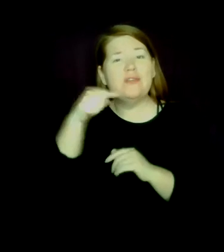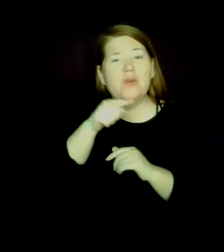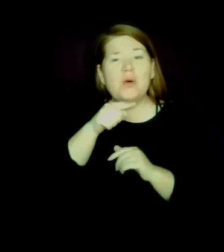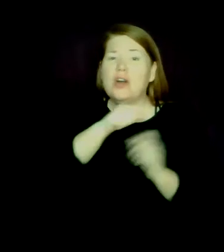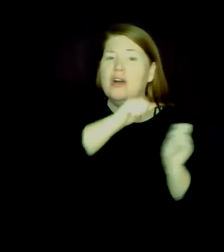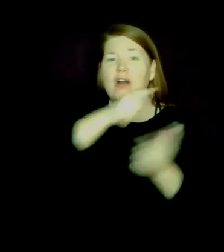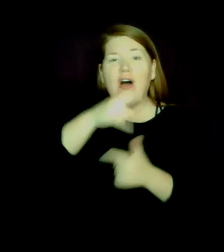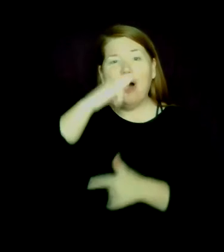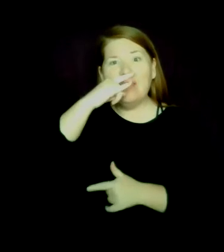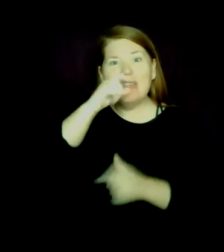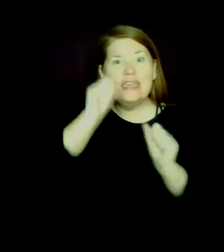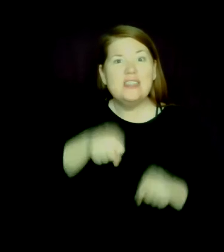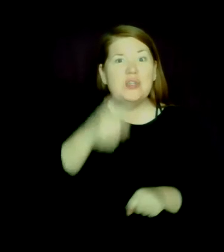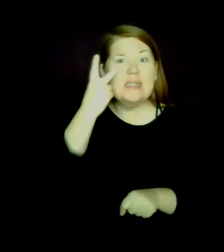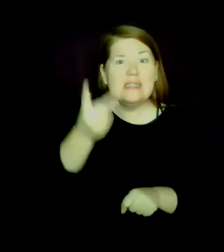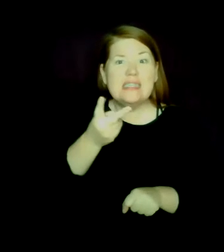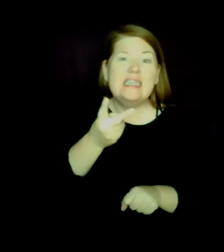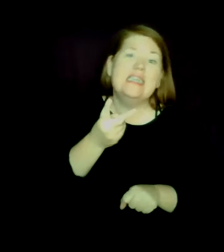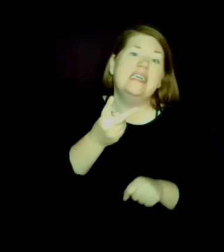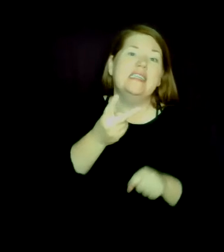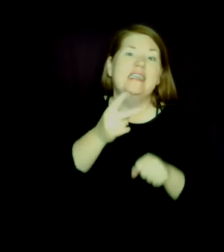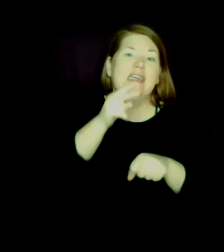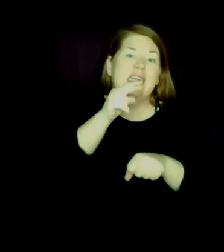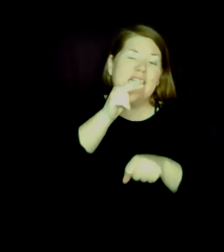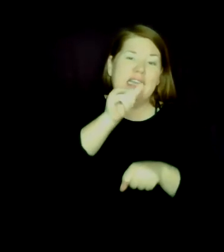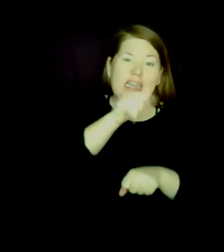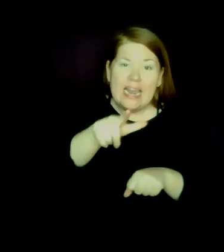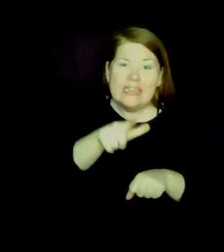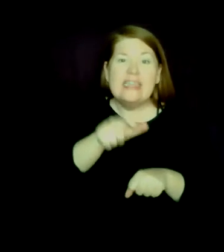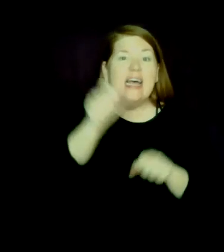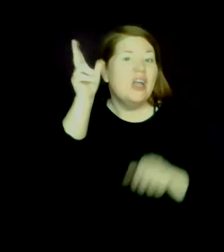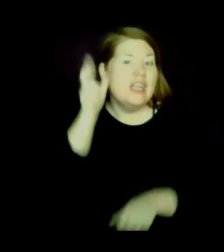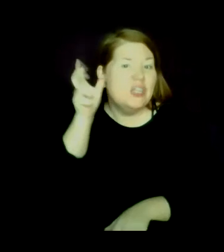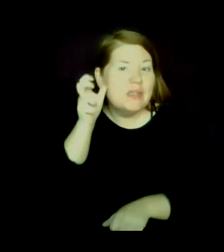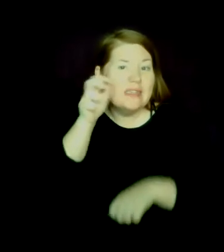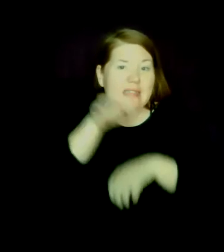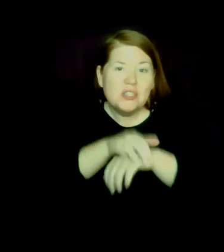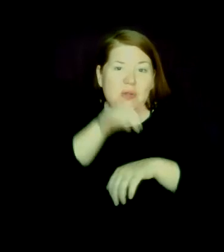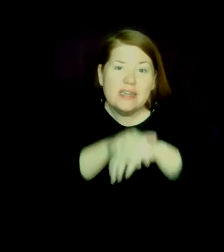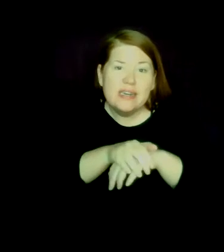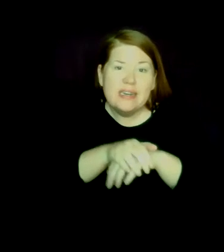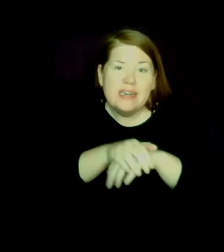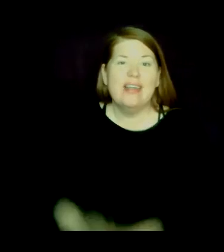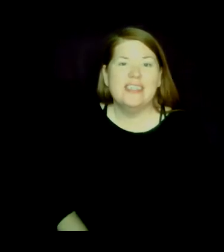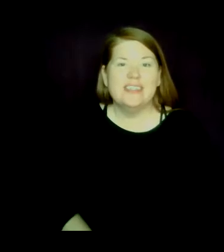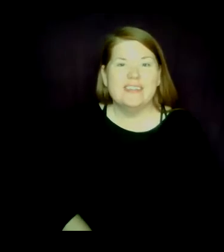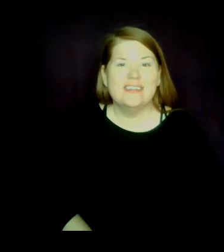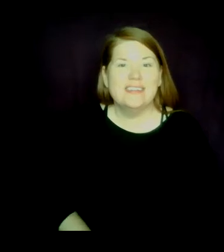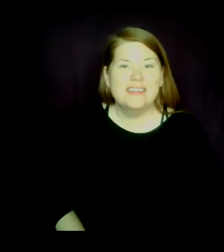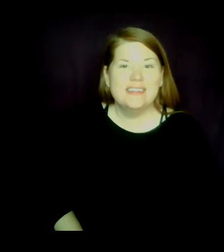interpret for all of the kids so you can see it in ASL and you can listen to it in